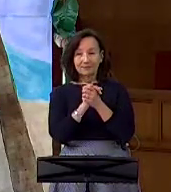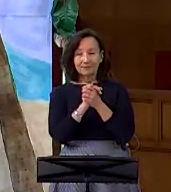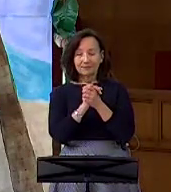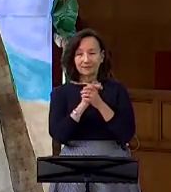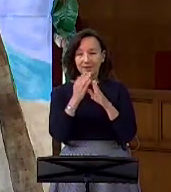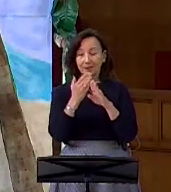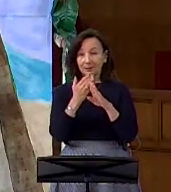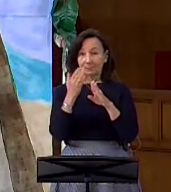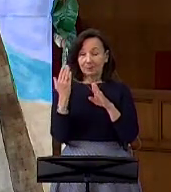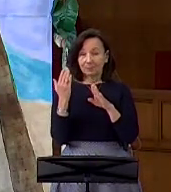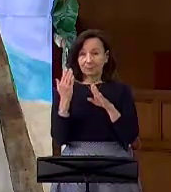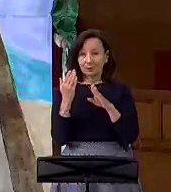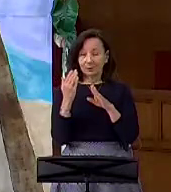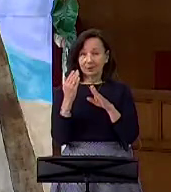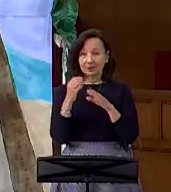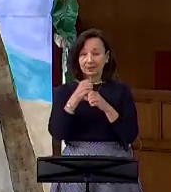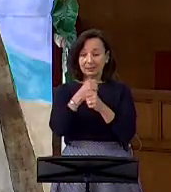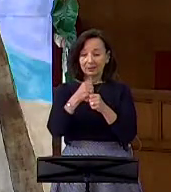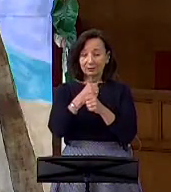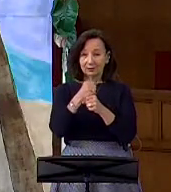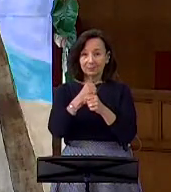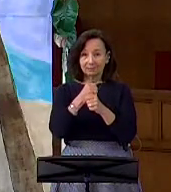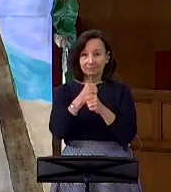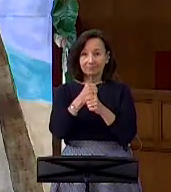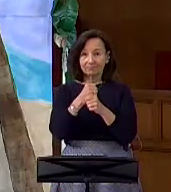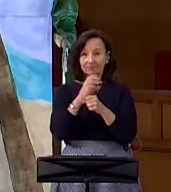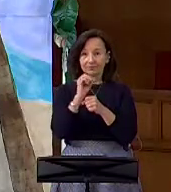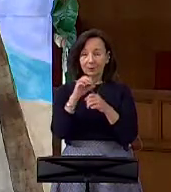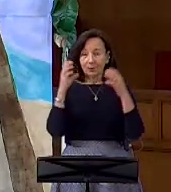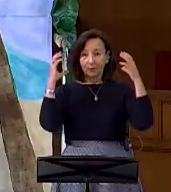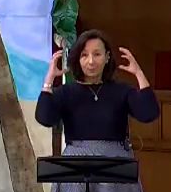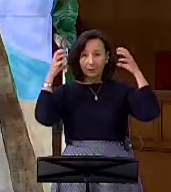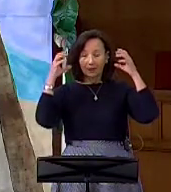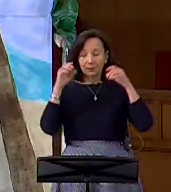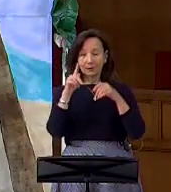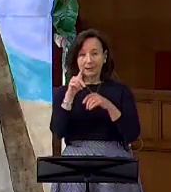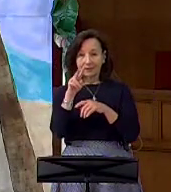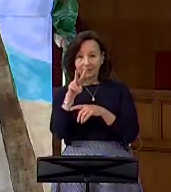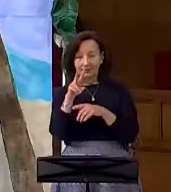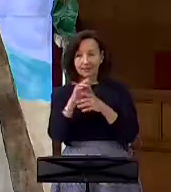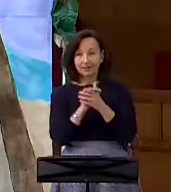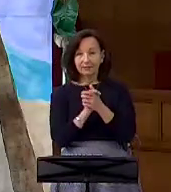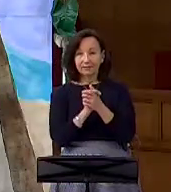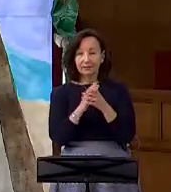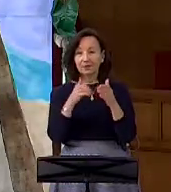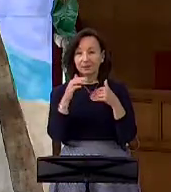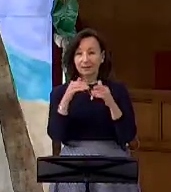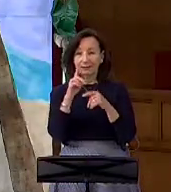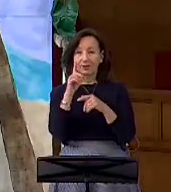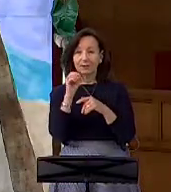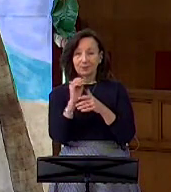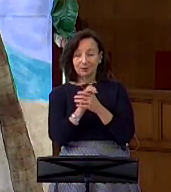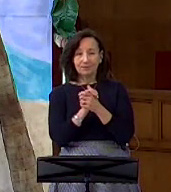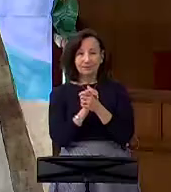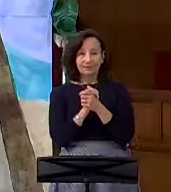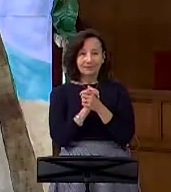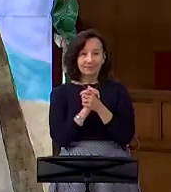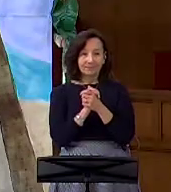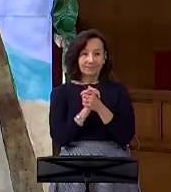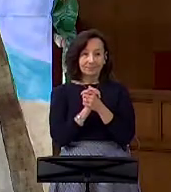before you turn the coffee pot on, or the radio, or the television, or whatever you do,